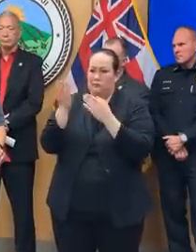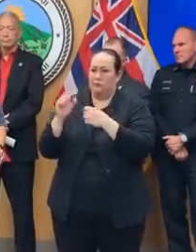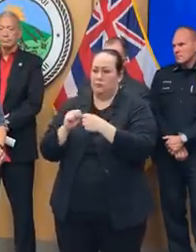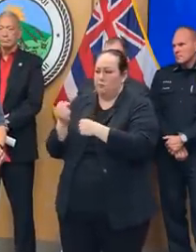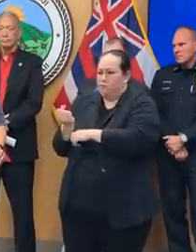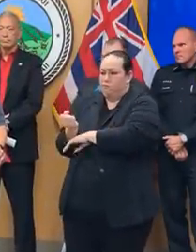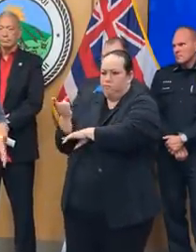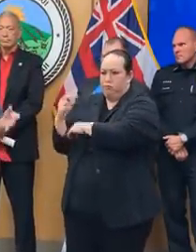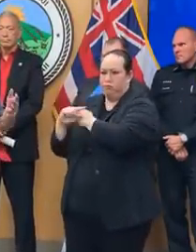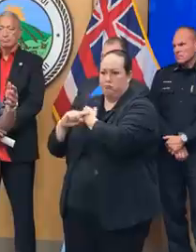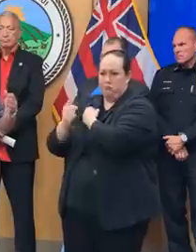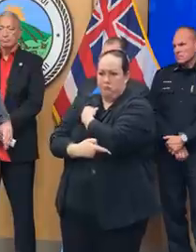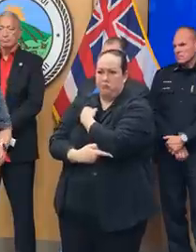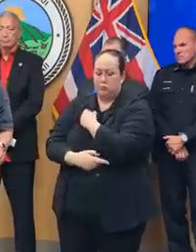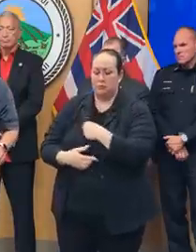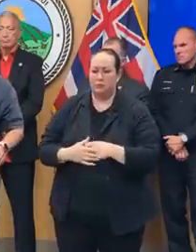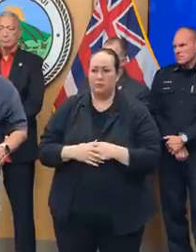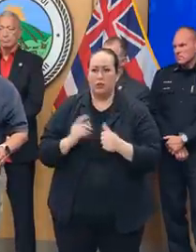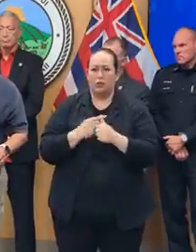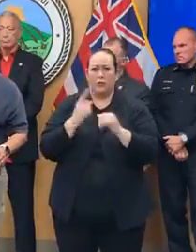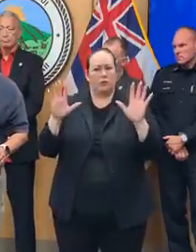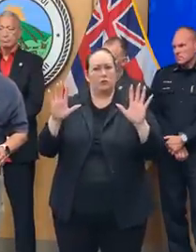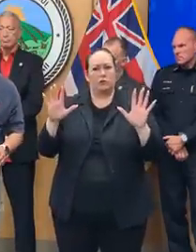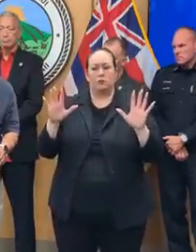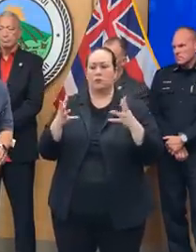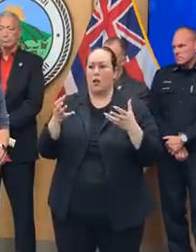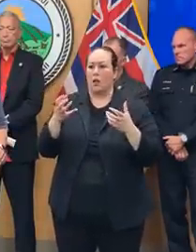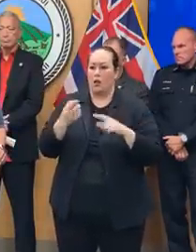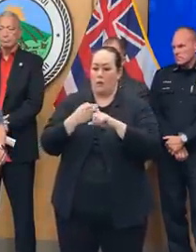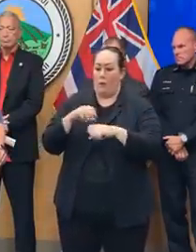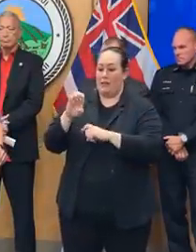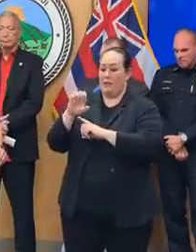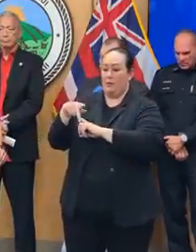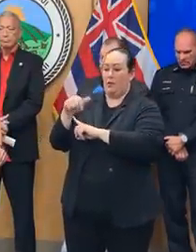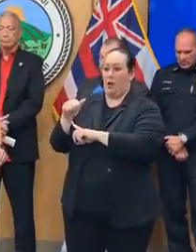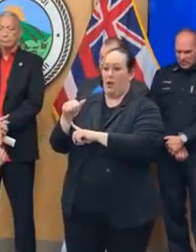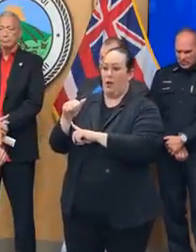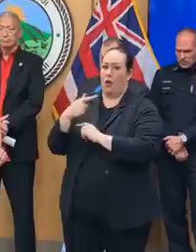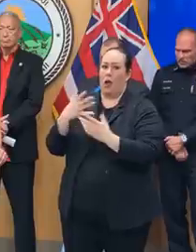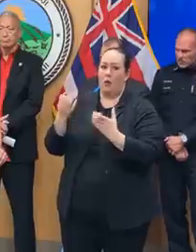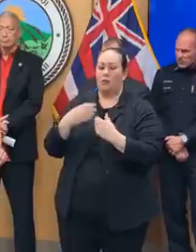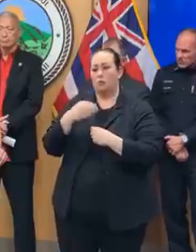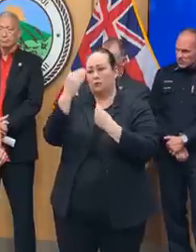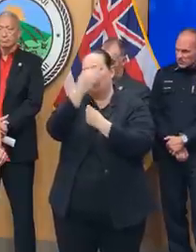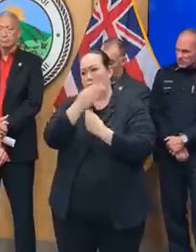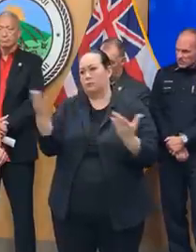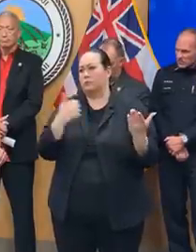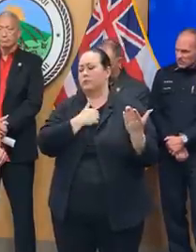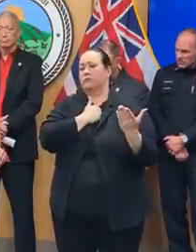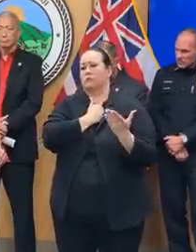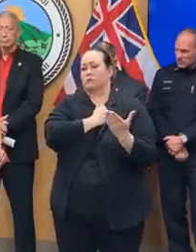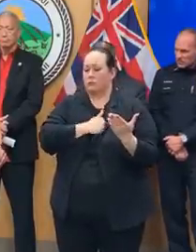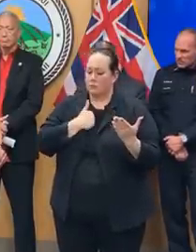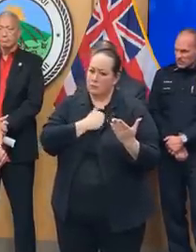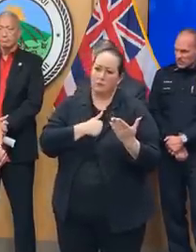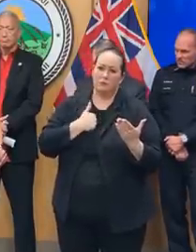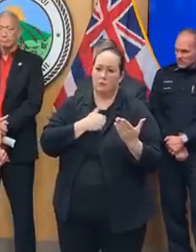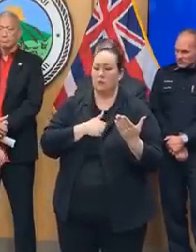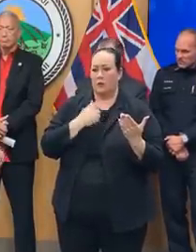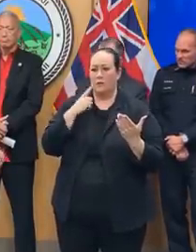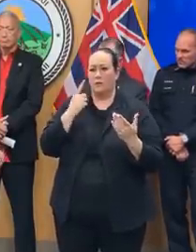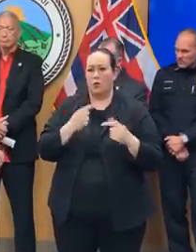this fire. First and foremost, on behalf of EPA, I'd like to express our condolences to the communities affected upcountry